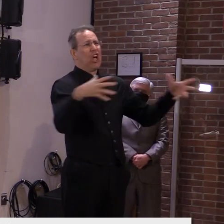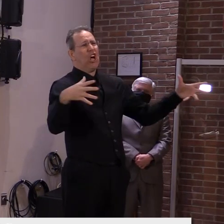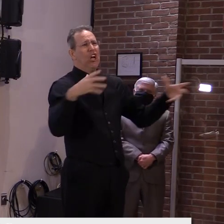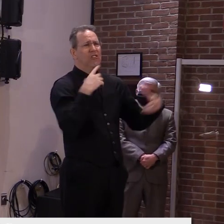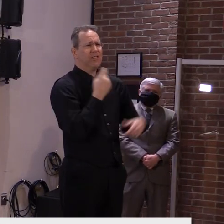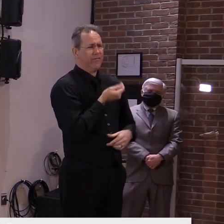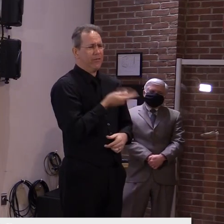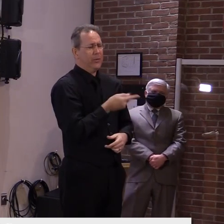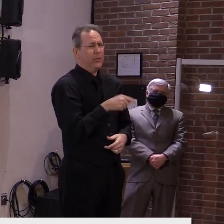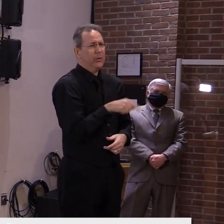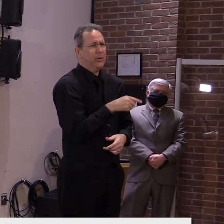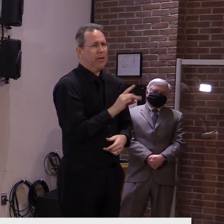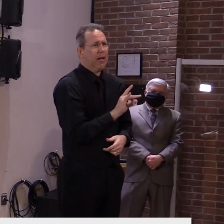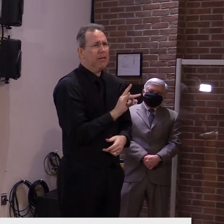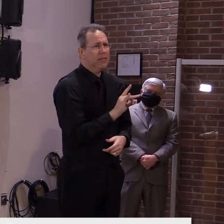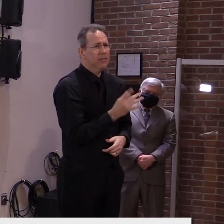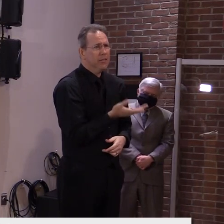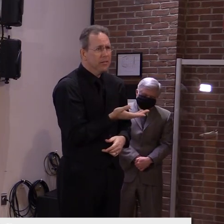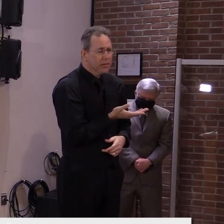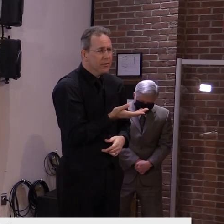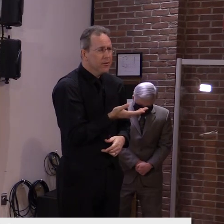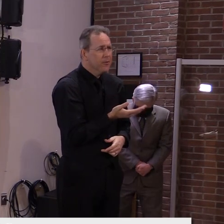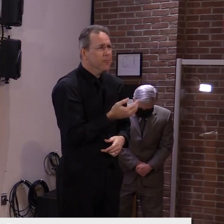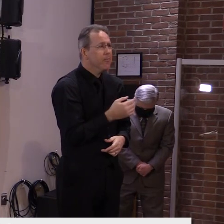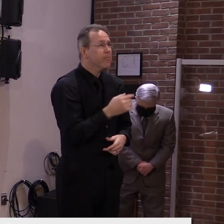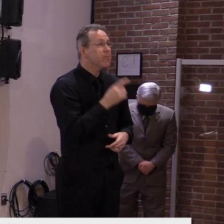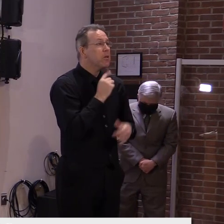that the majority of them,